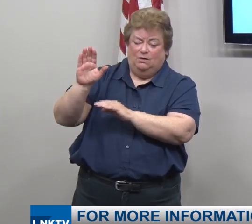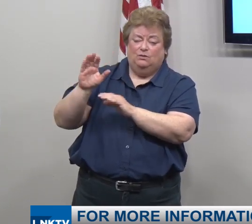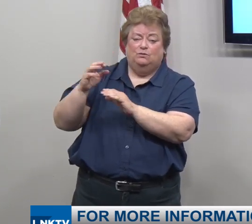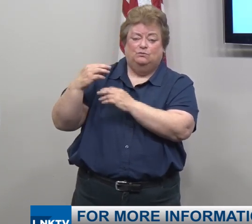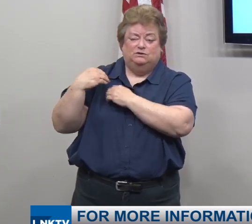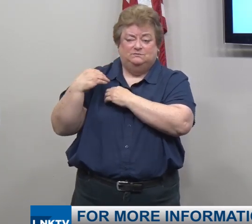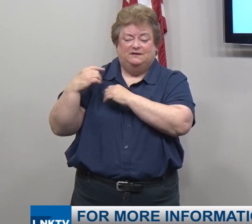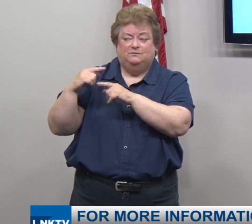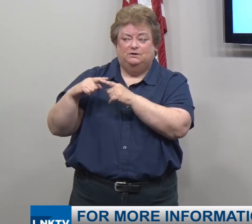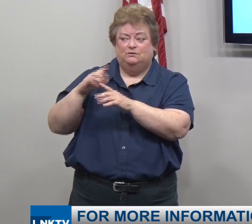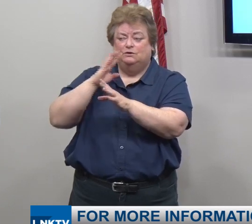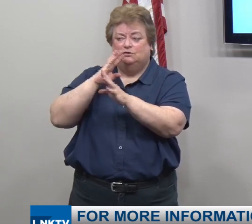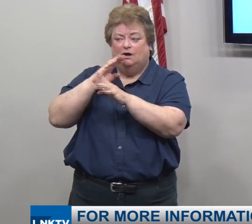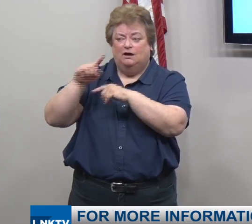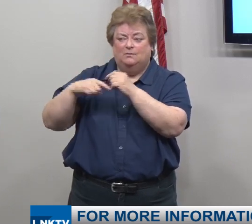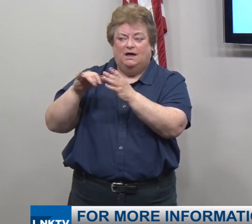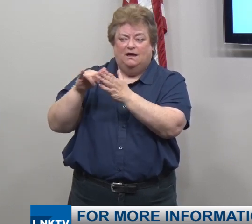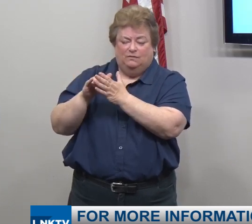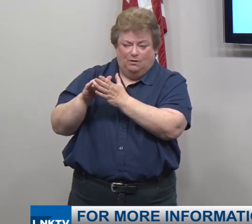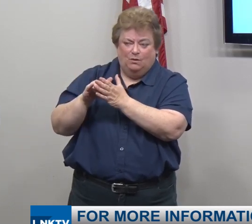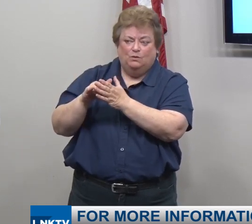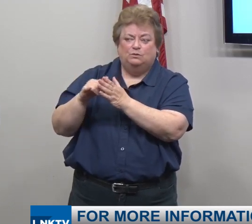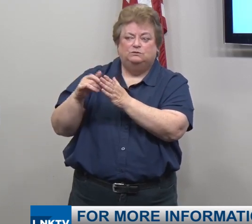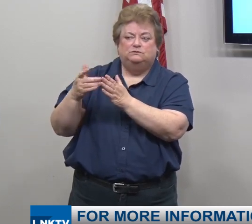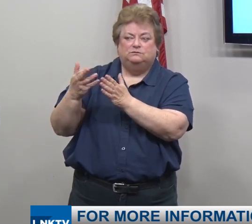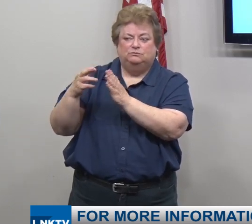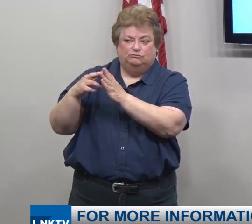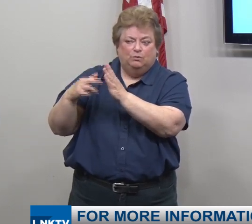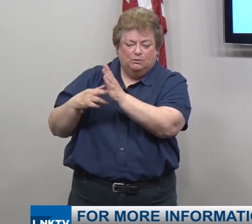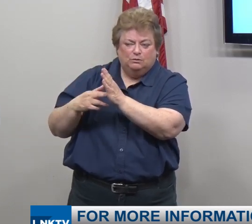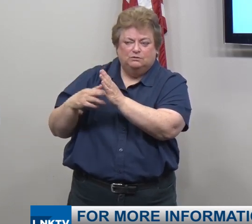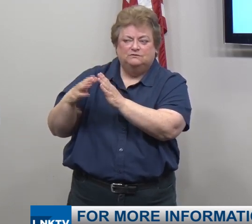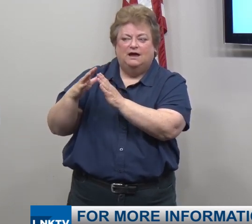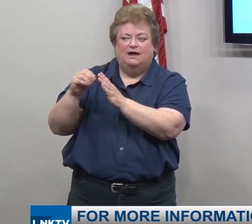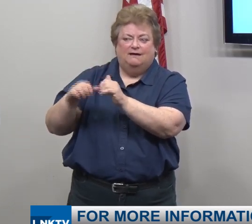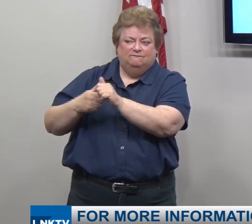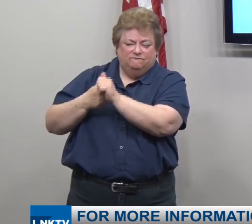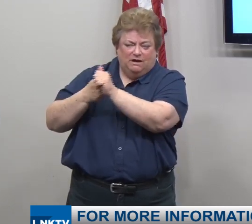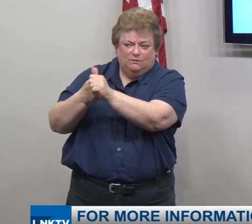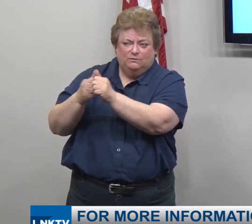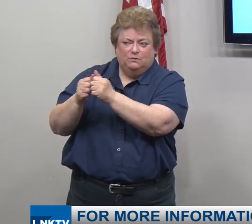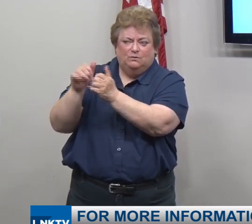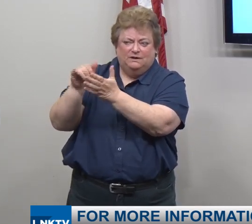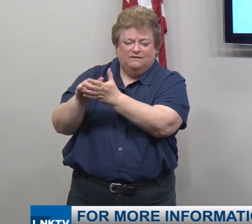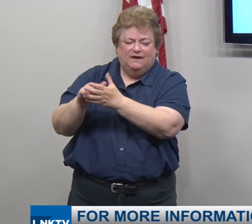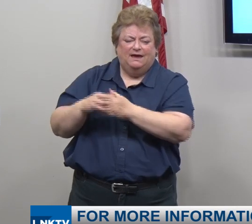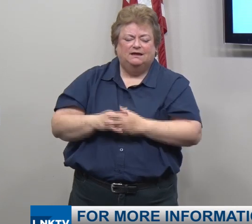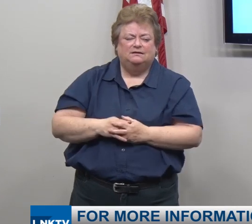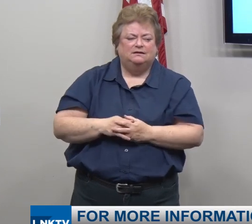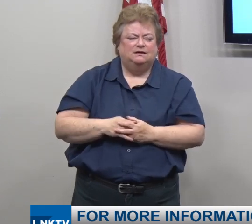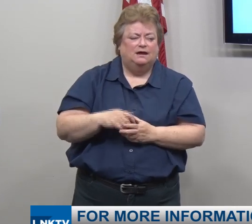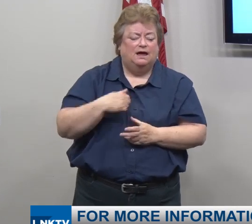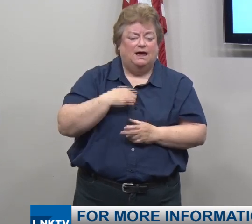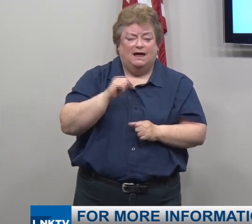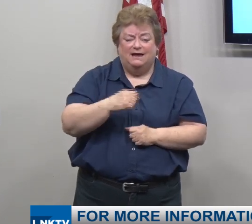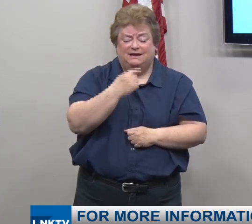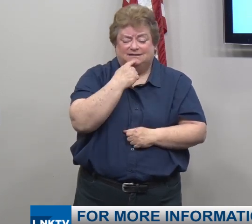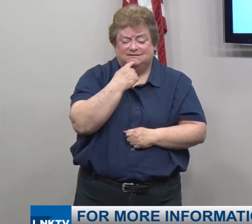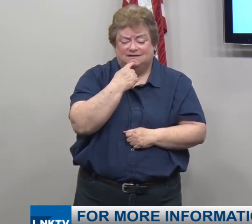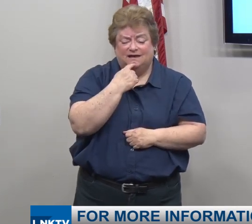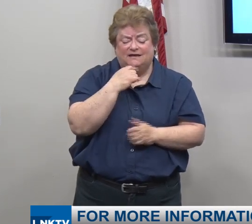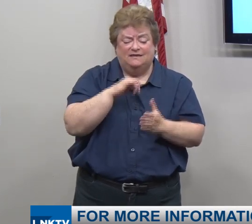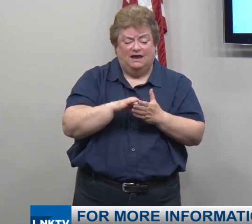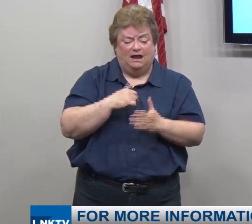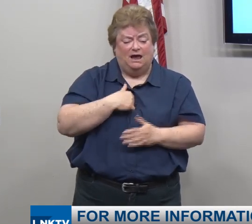talk about those measures and follow through with them. I can say anecdotally,